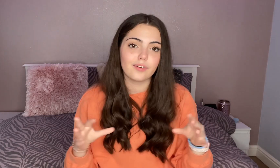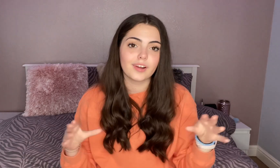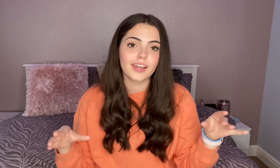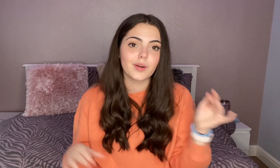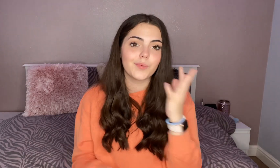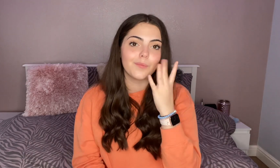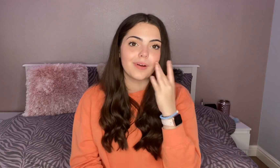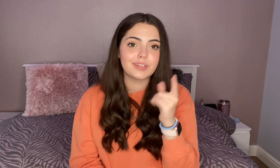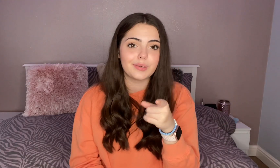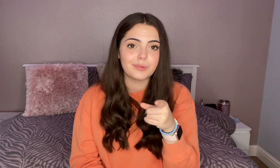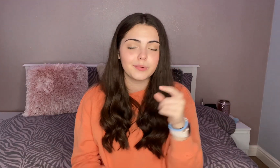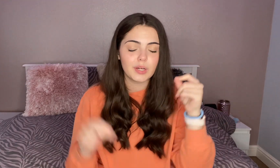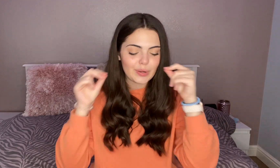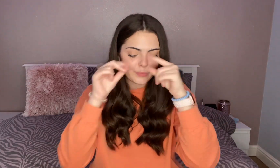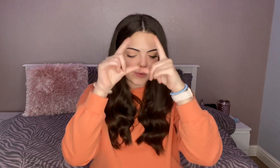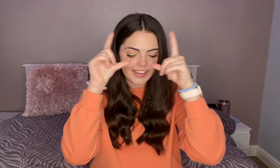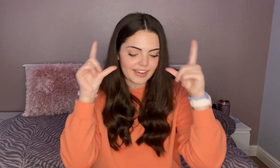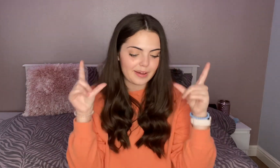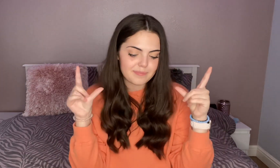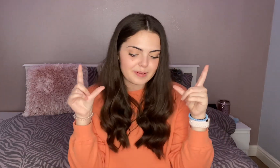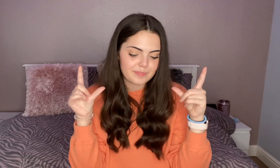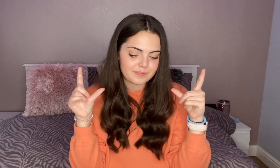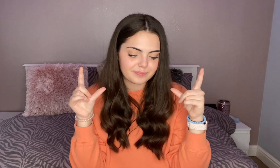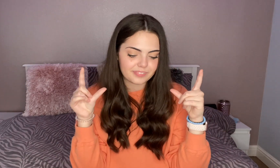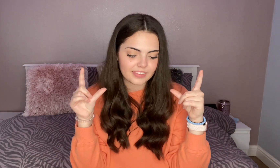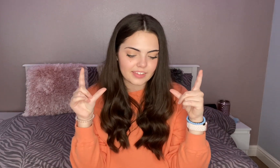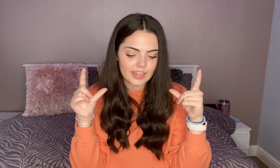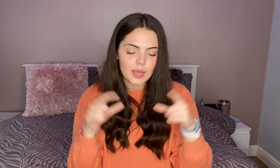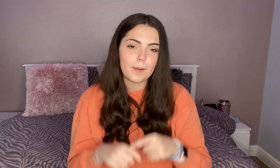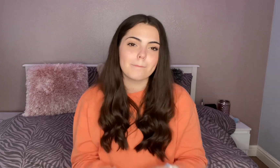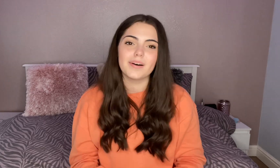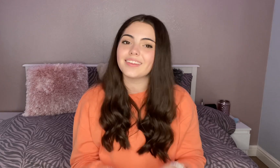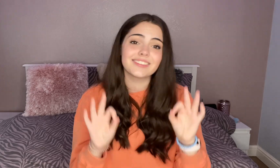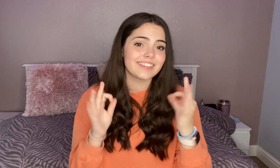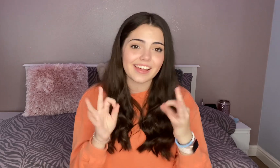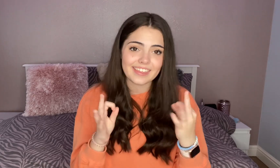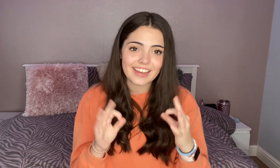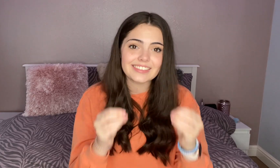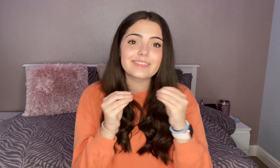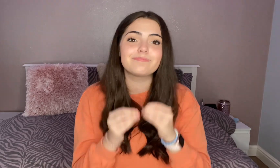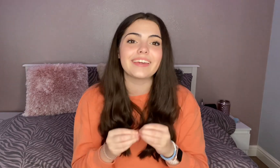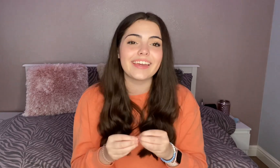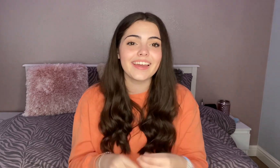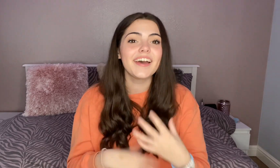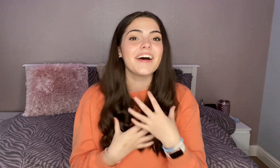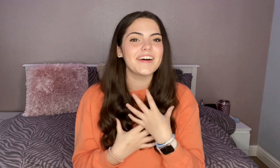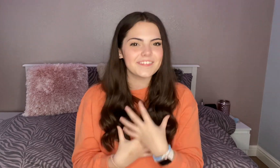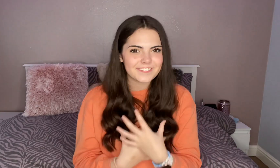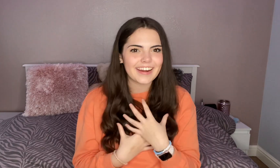disappearing when you wake up. But there's nothing to be afraid